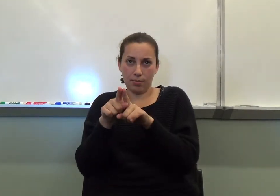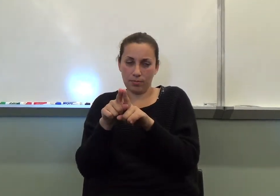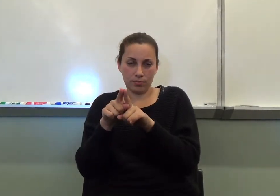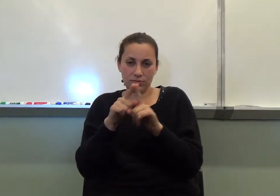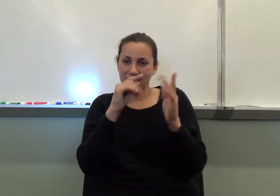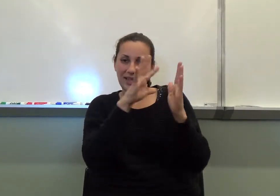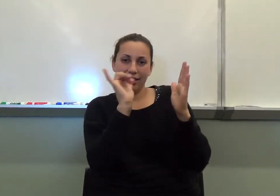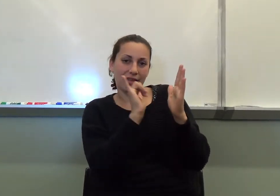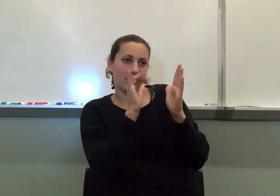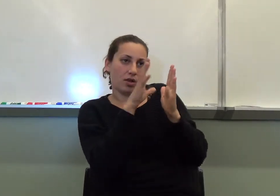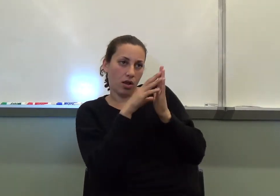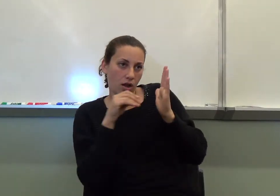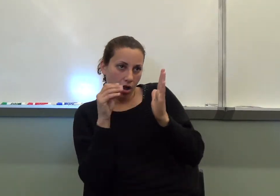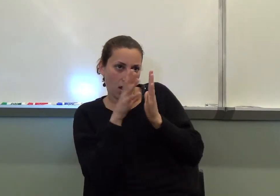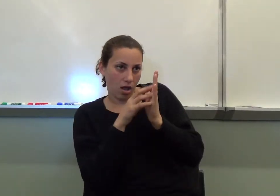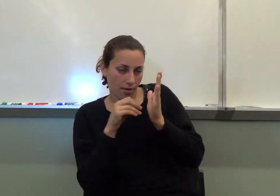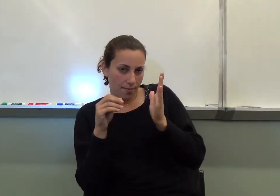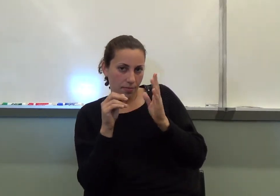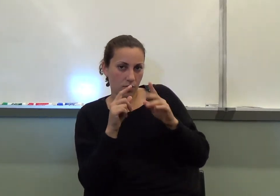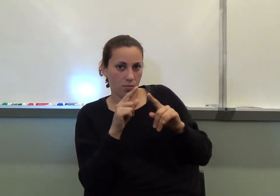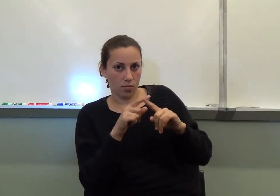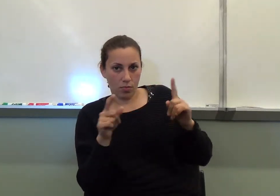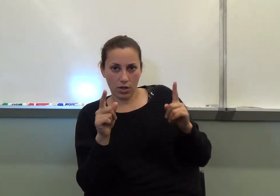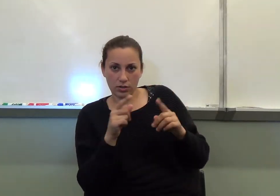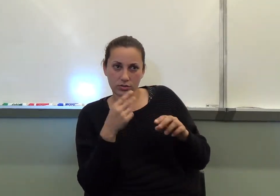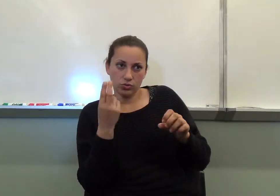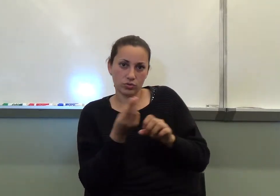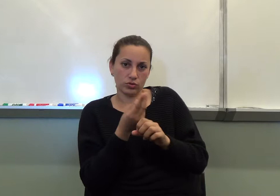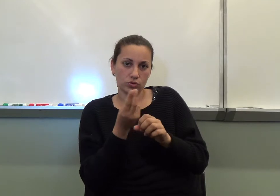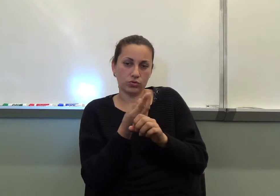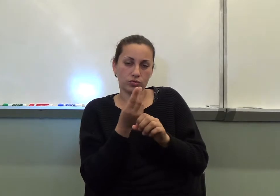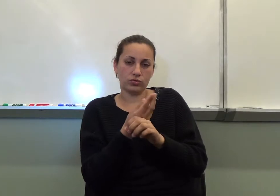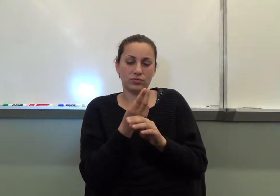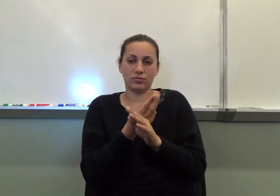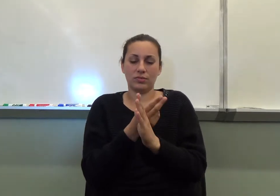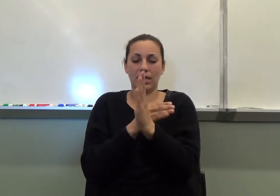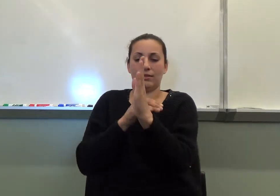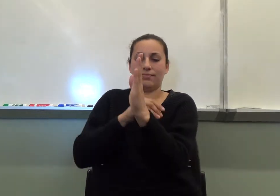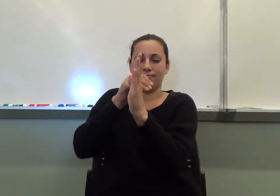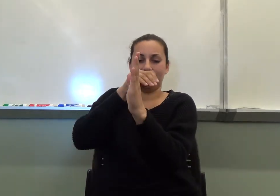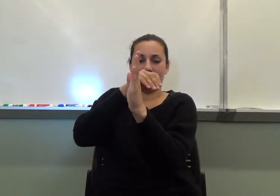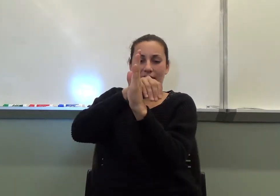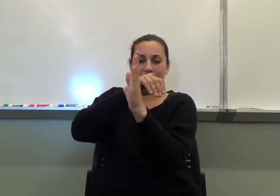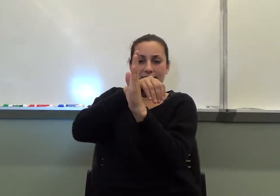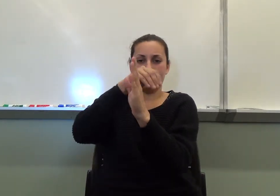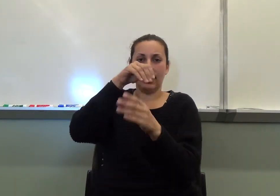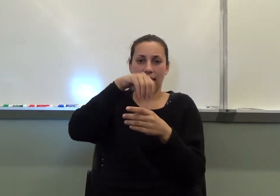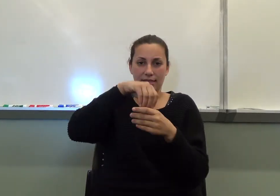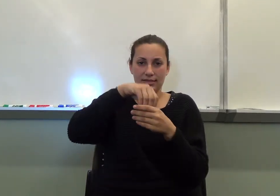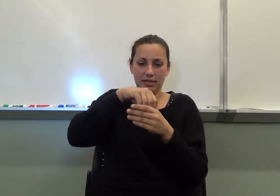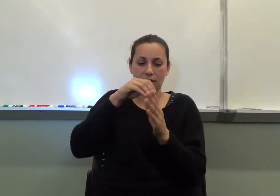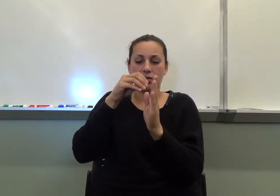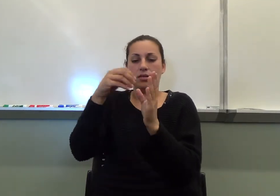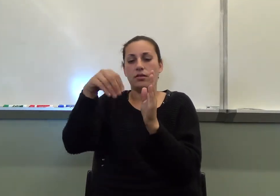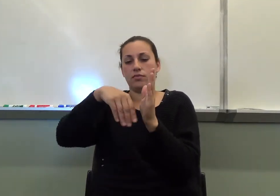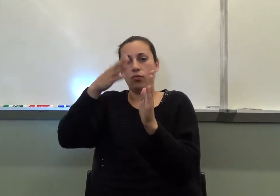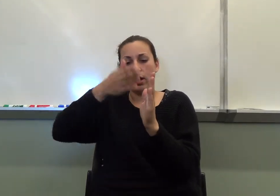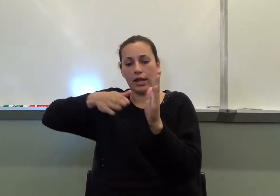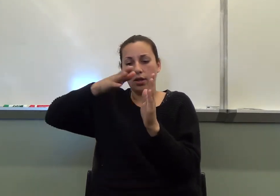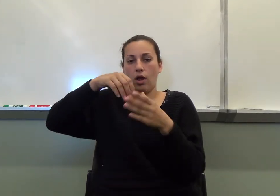use these things called alternate interior, alternate exterior to figure that out. So let's look at this one right here. This